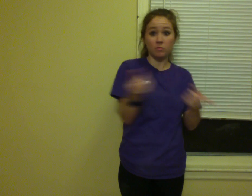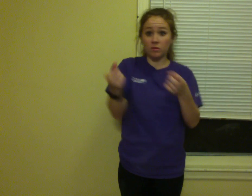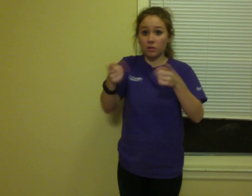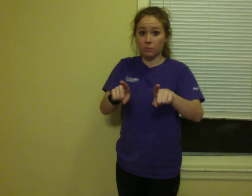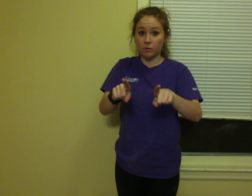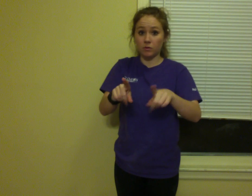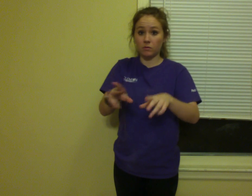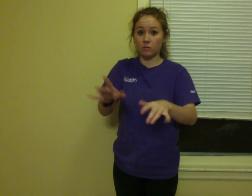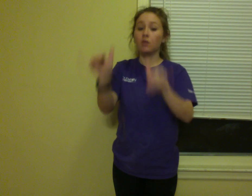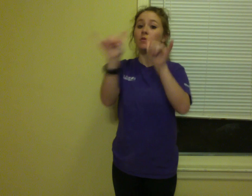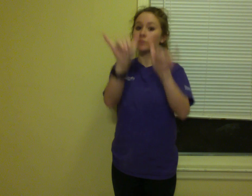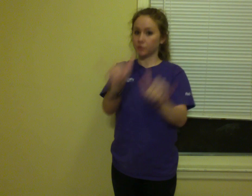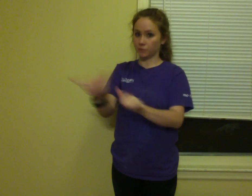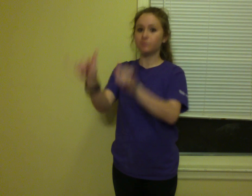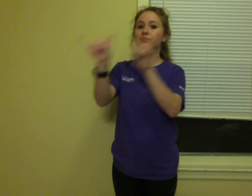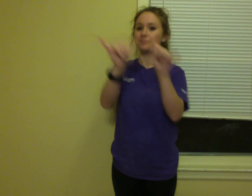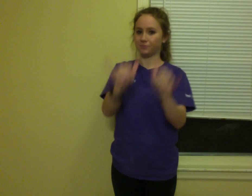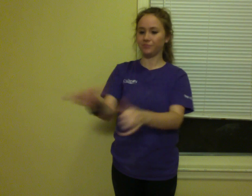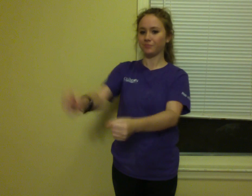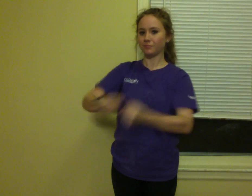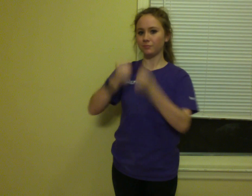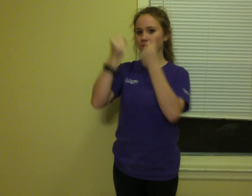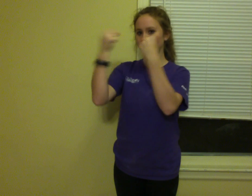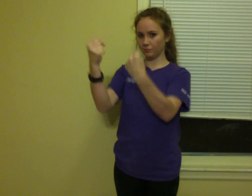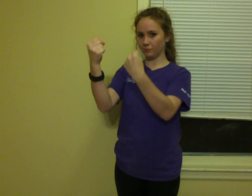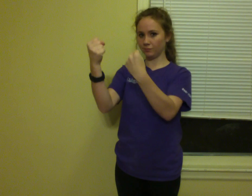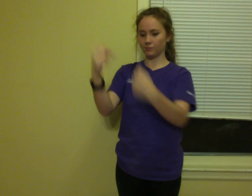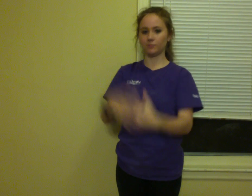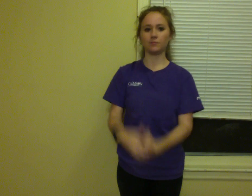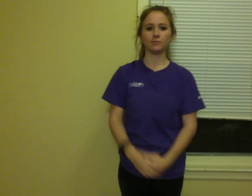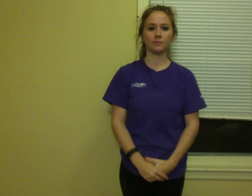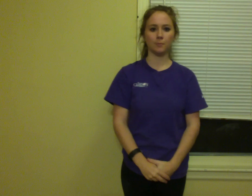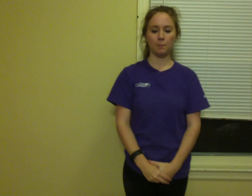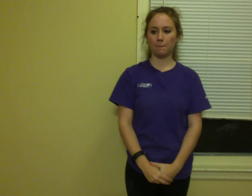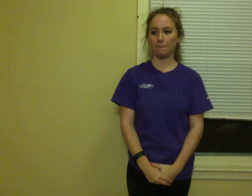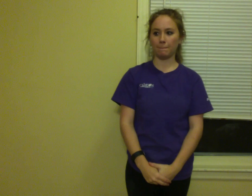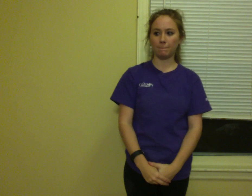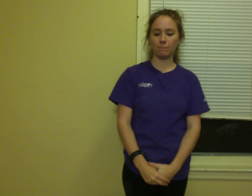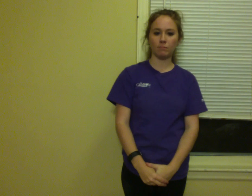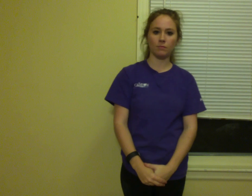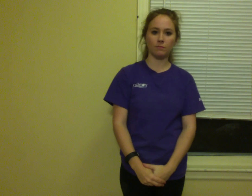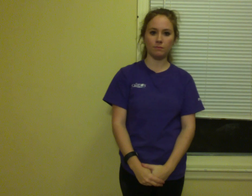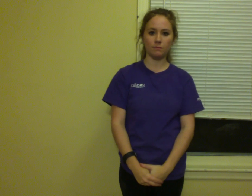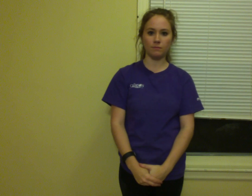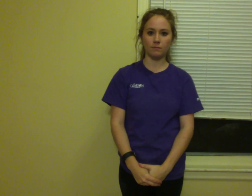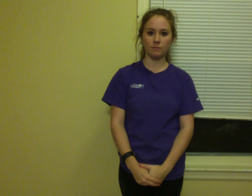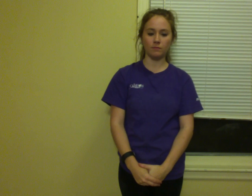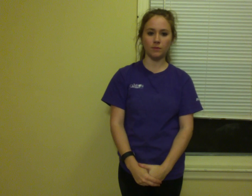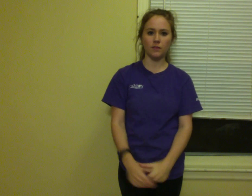And it can achieve shared power. By working hard